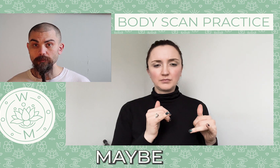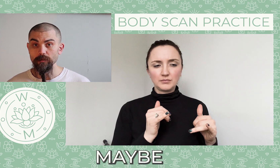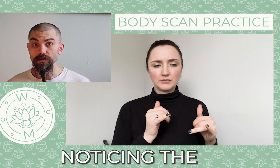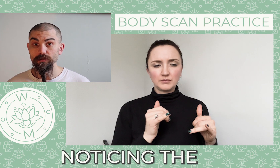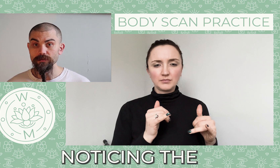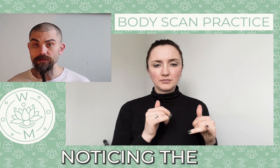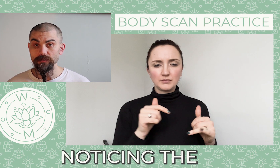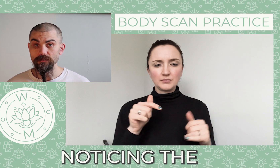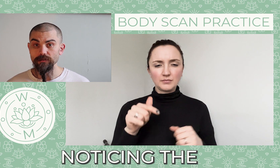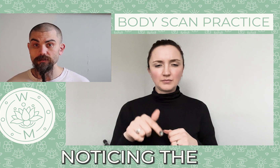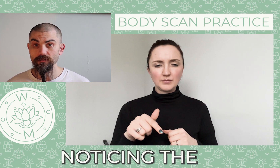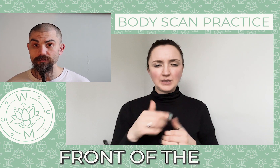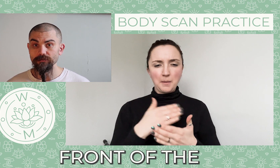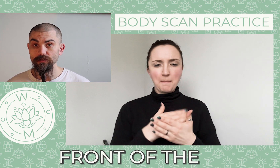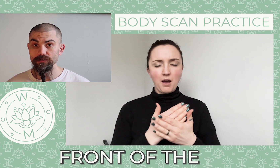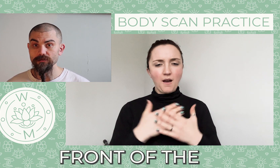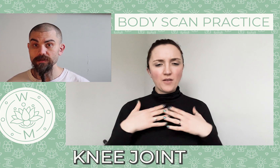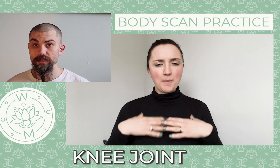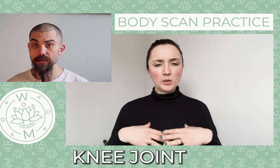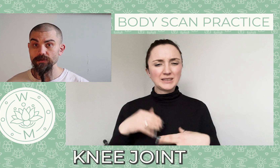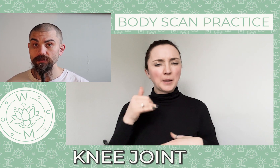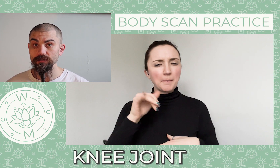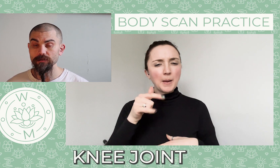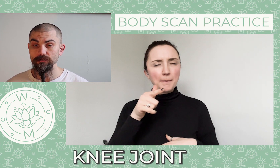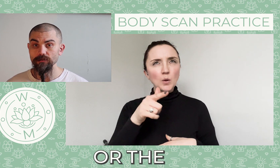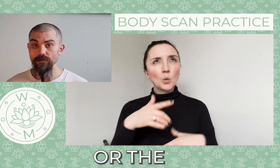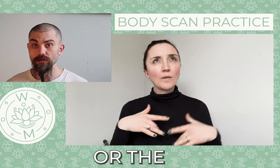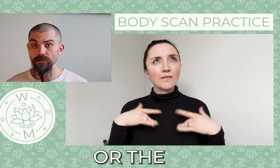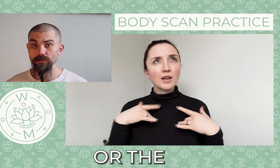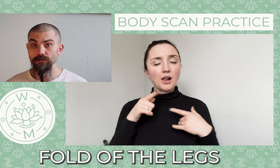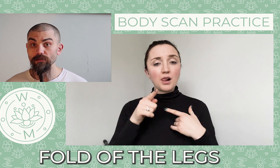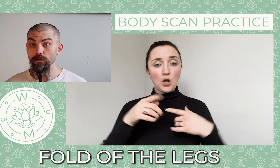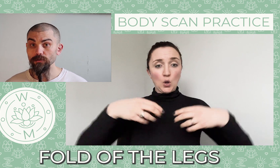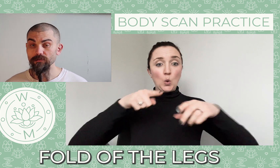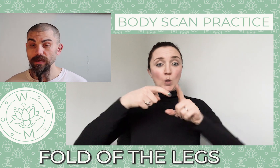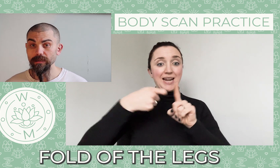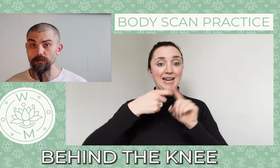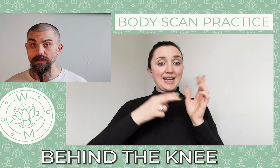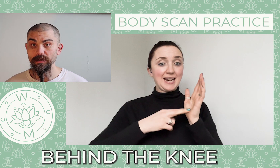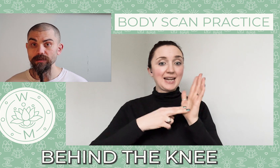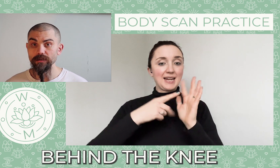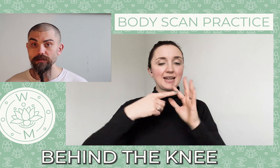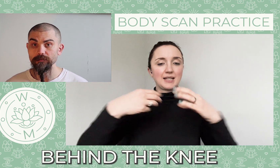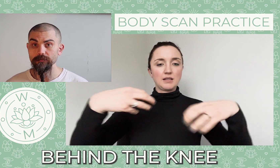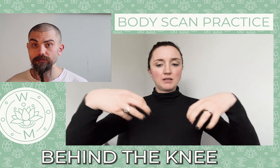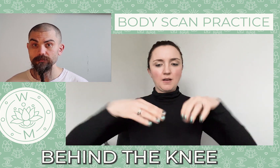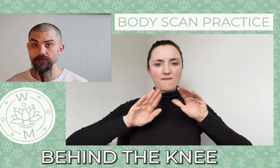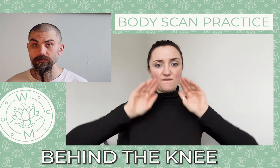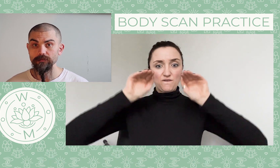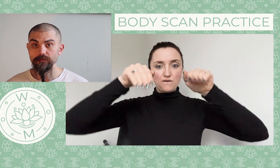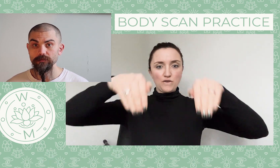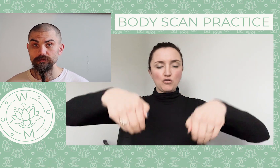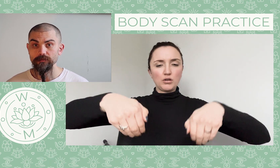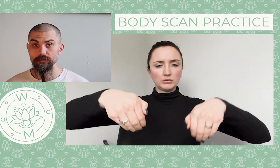Maybe noticing the front of the knee joint or the fold of the legs behind the knee.